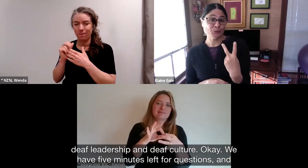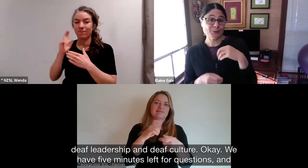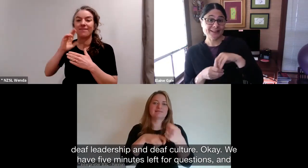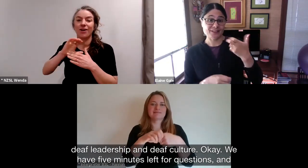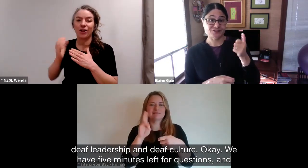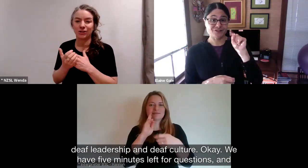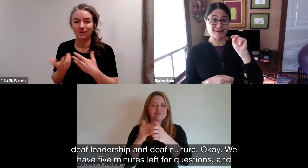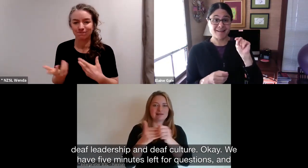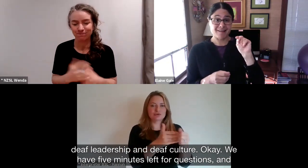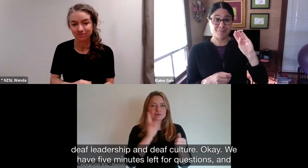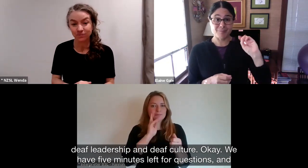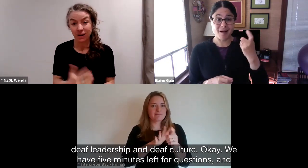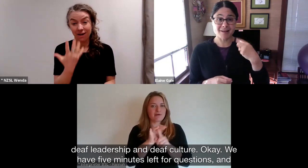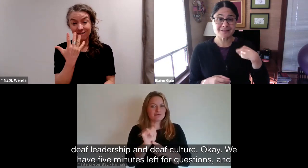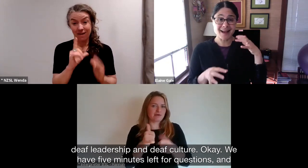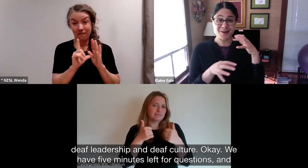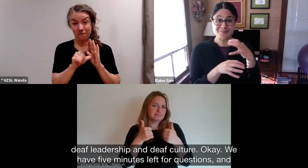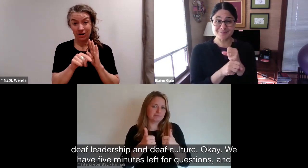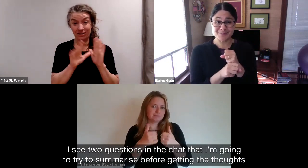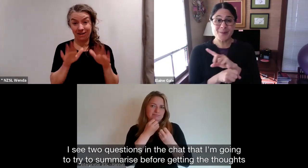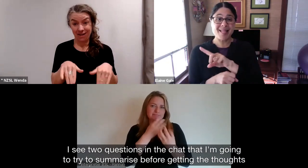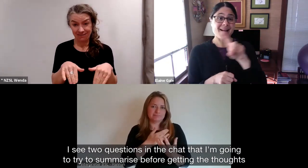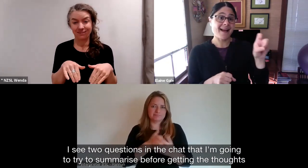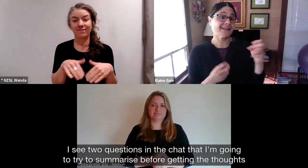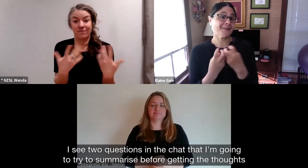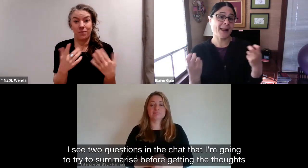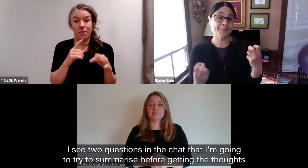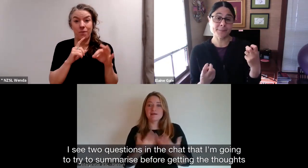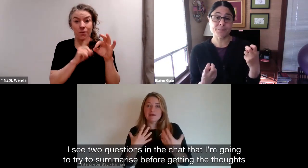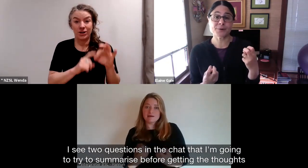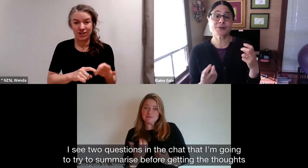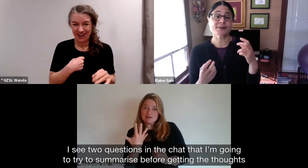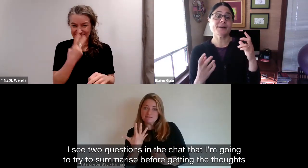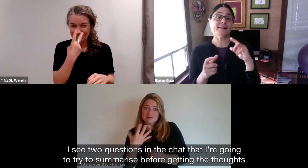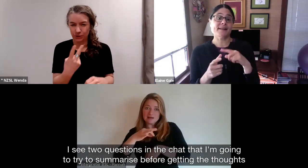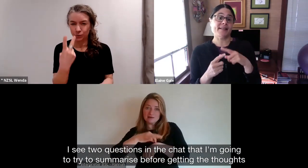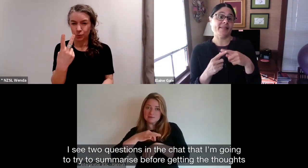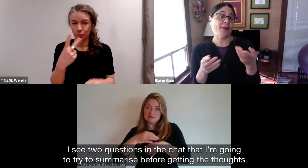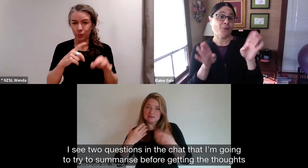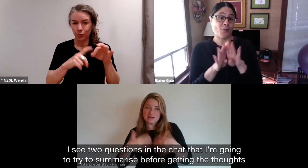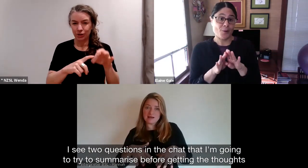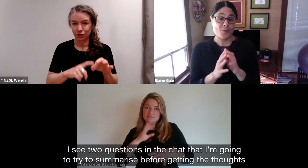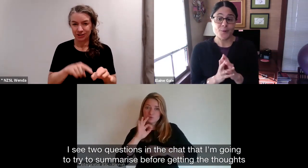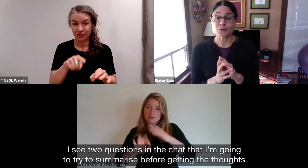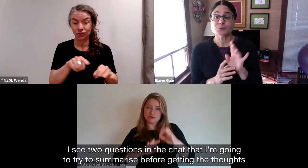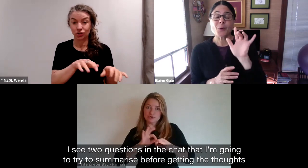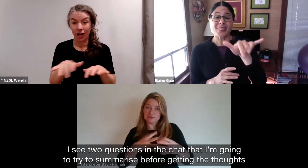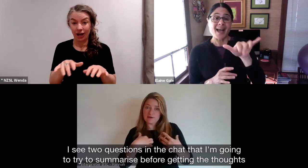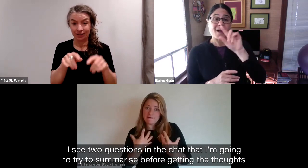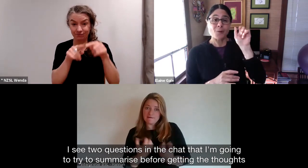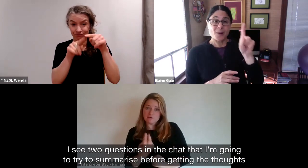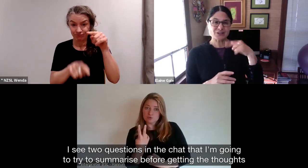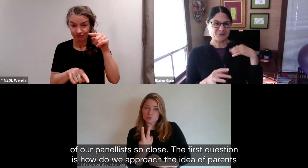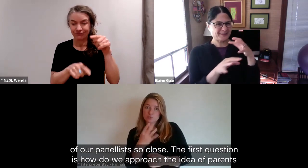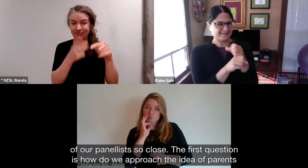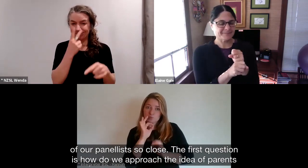Okay, we have five minutes left for questions and I see two questions in the chat that I'm going to try to summarize before